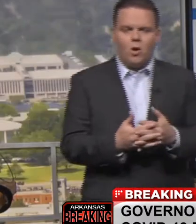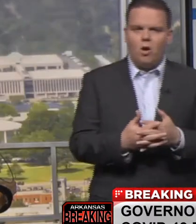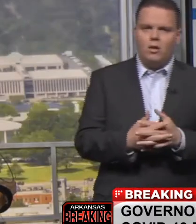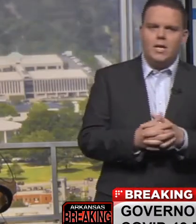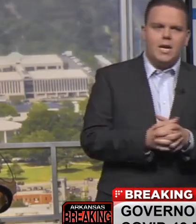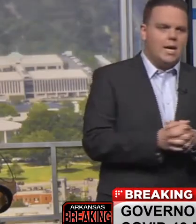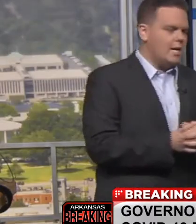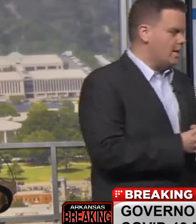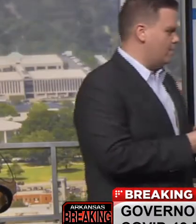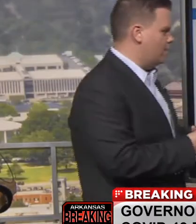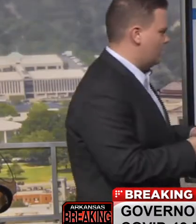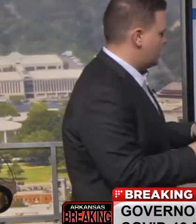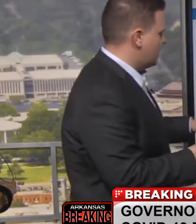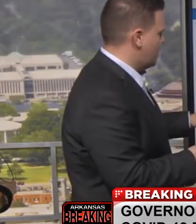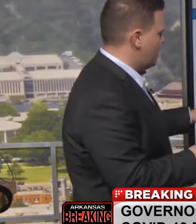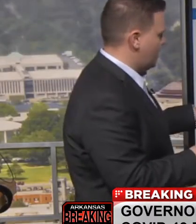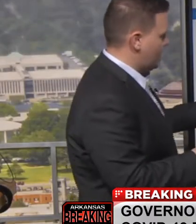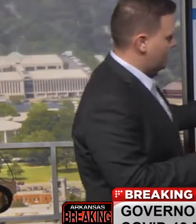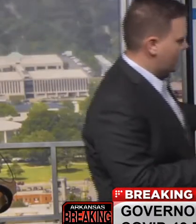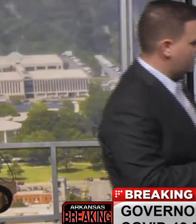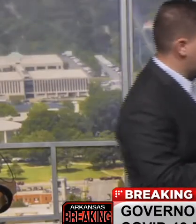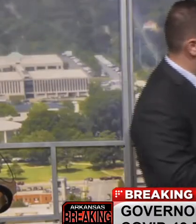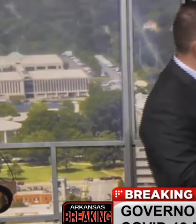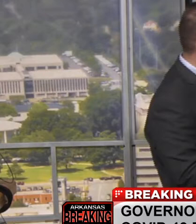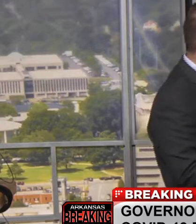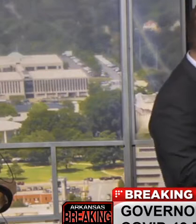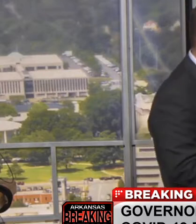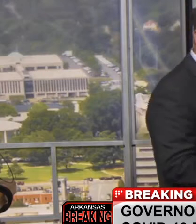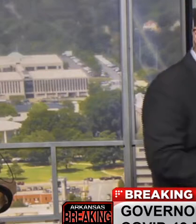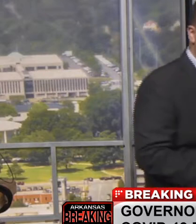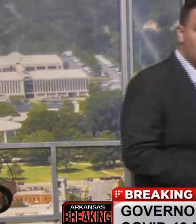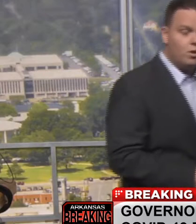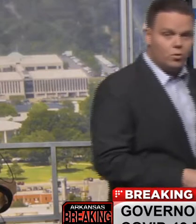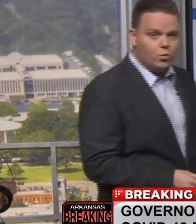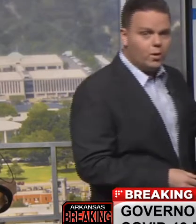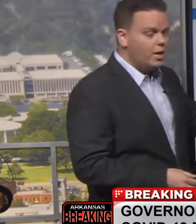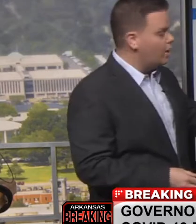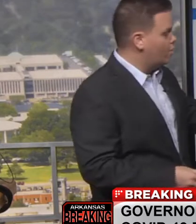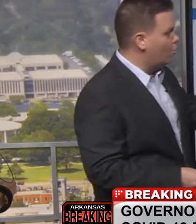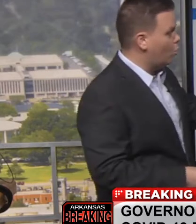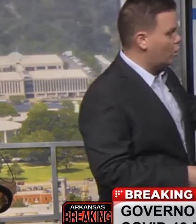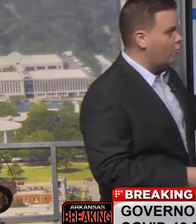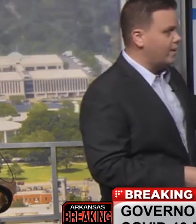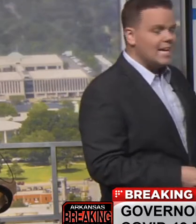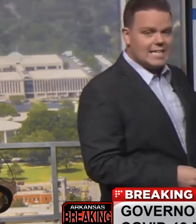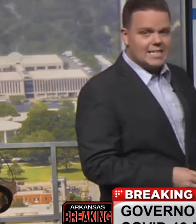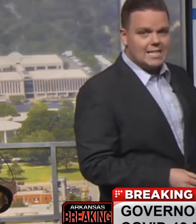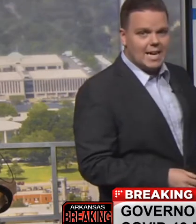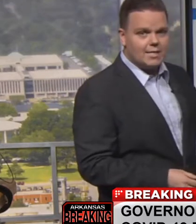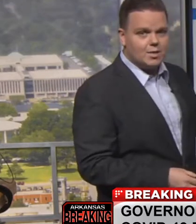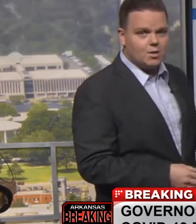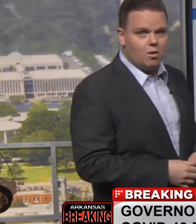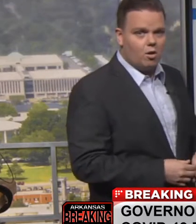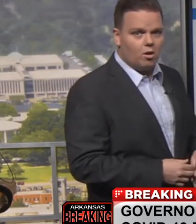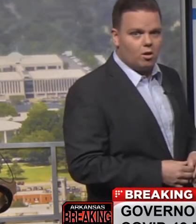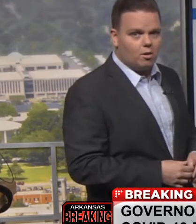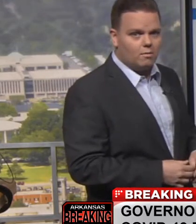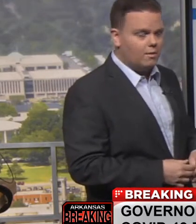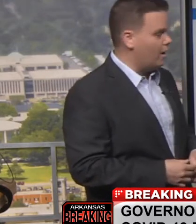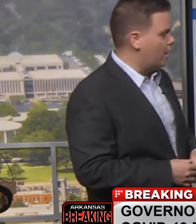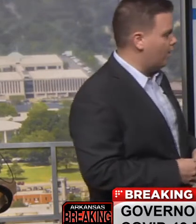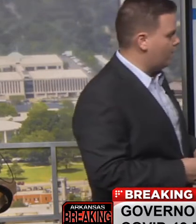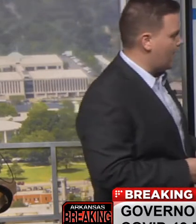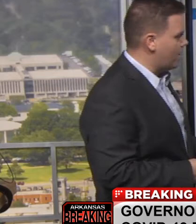might recall this is something that the darker the blue, the more COVID-19 cases